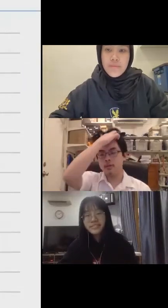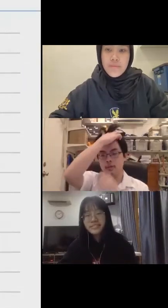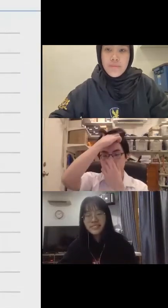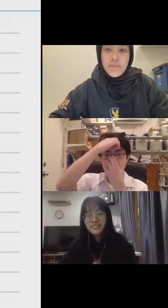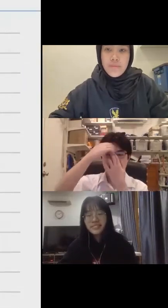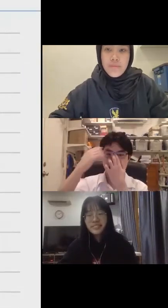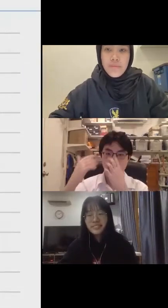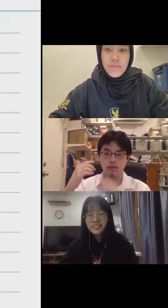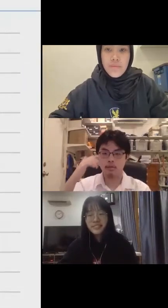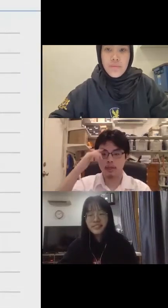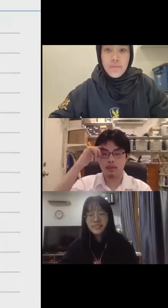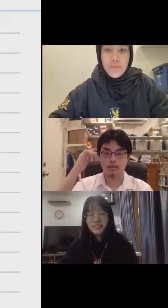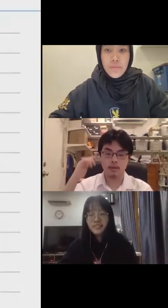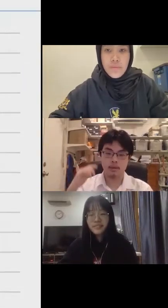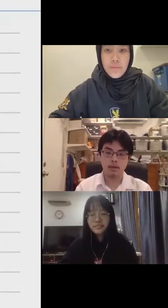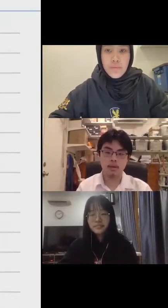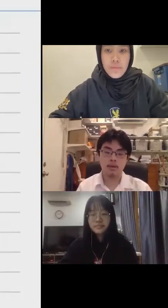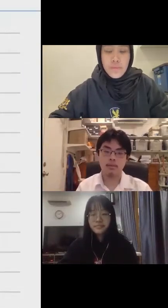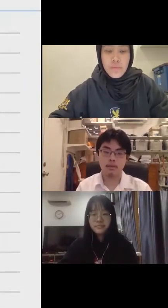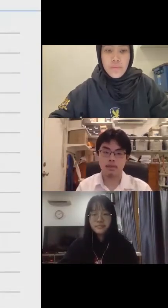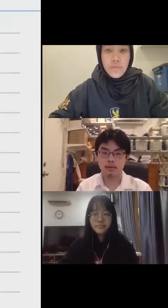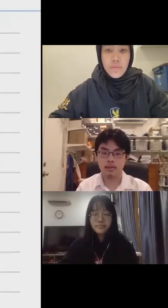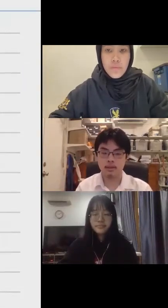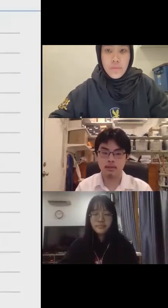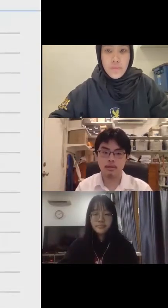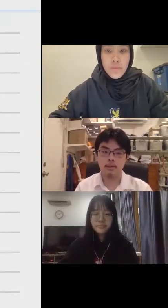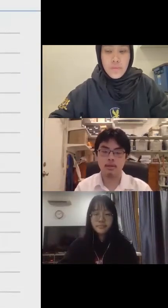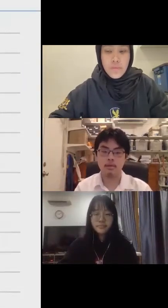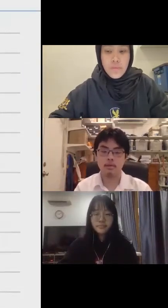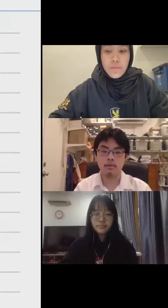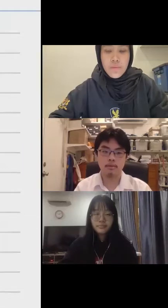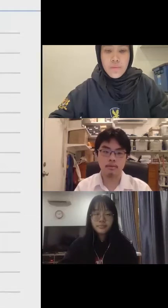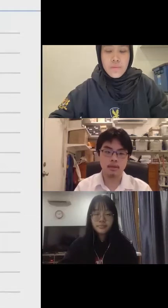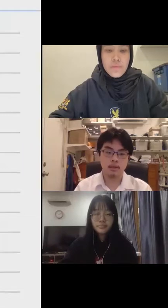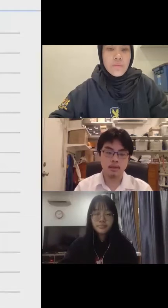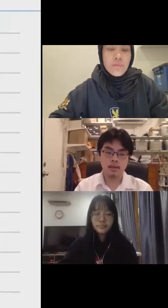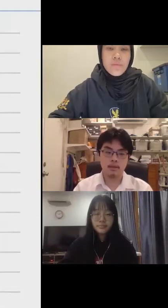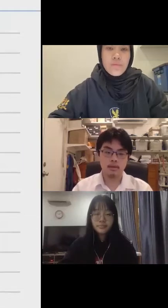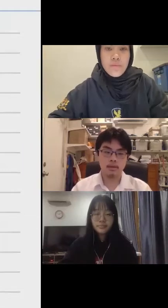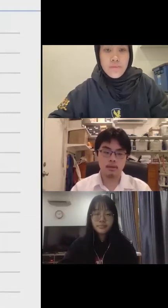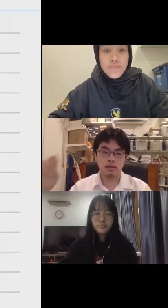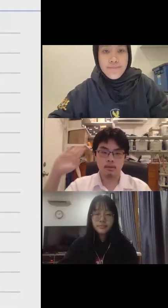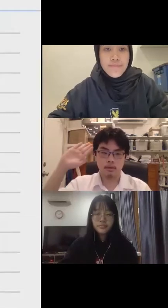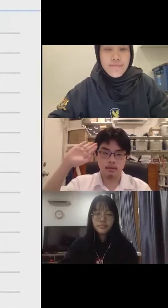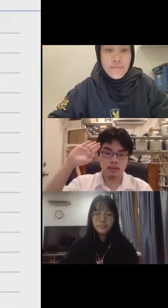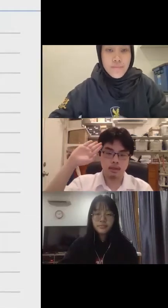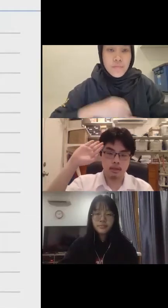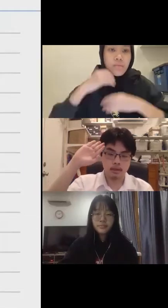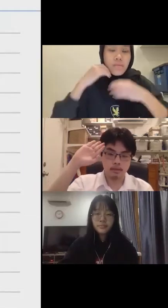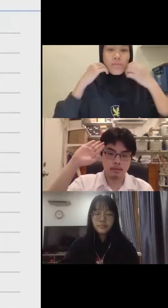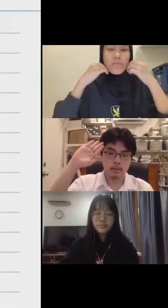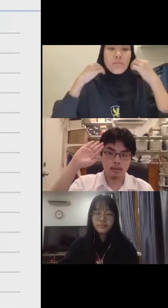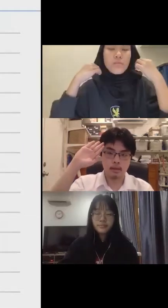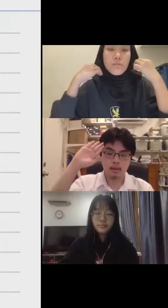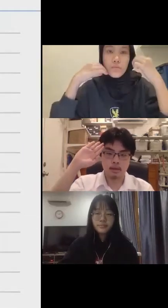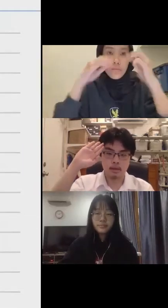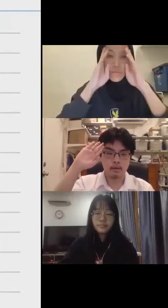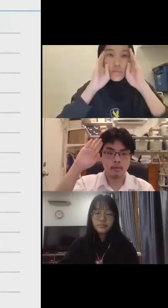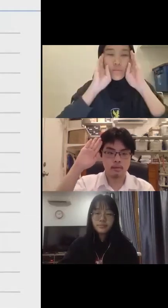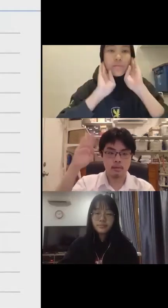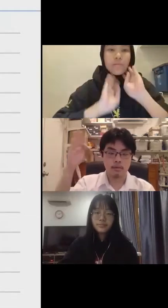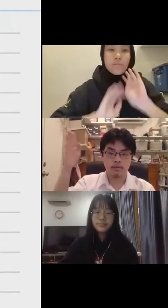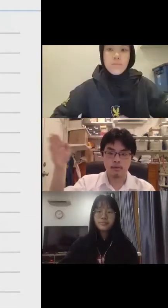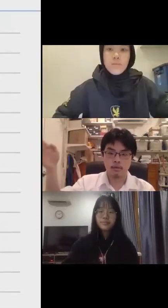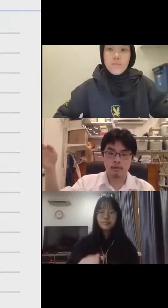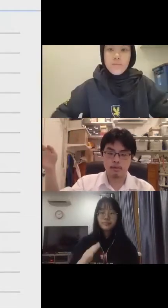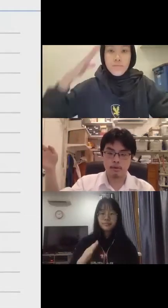So first would be probably the most basic one, the basic greeting, which is hello. So to say hello, you will start here, and